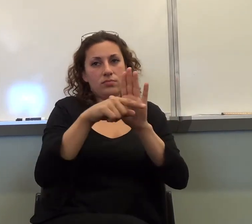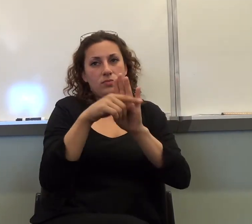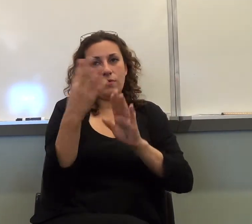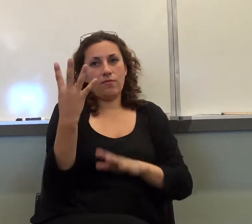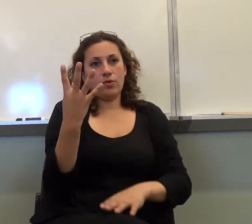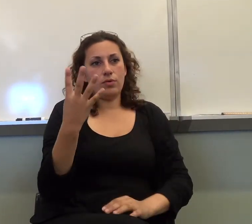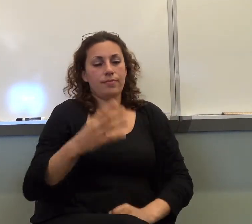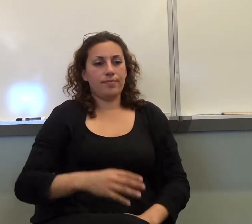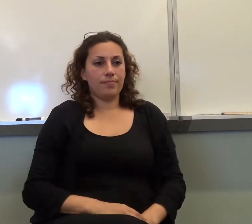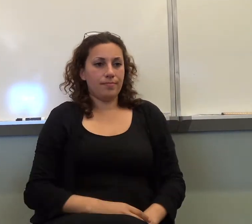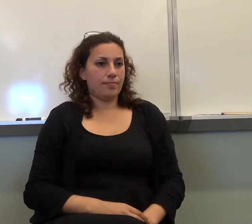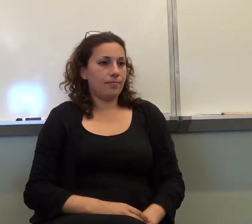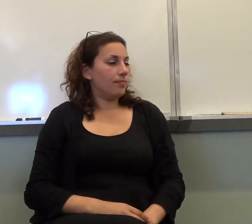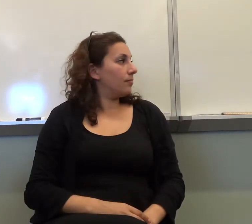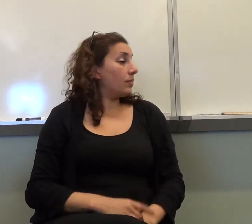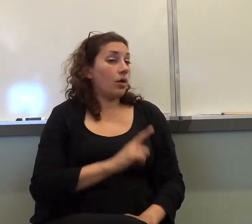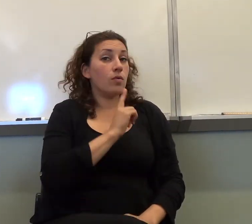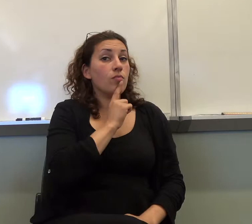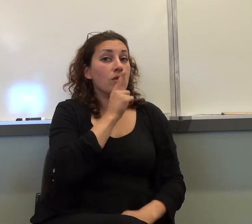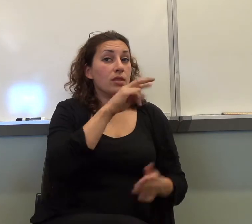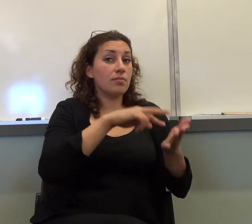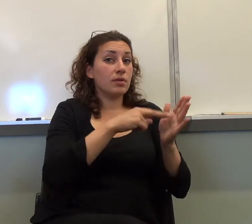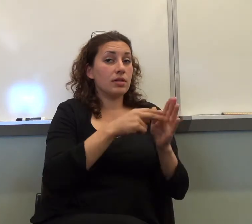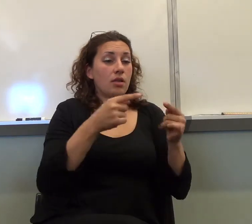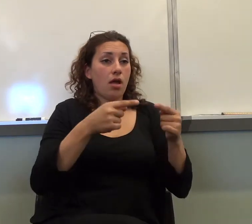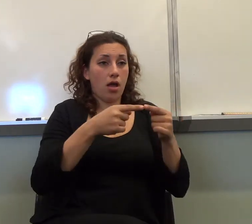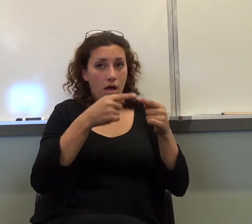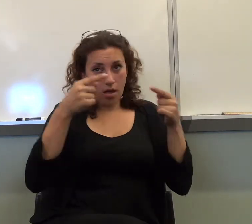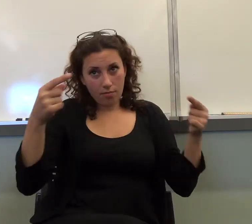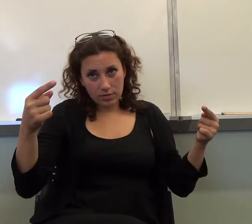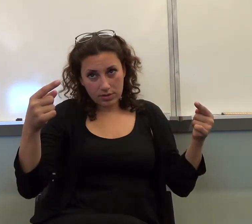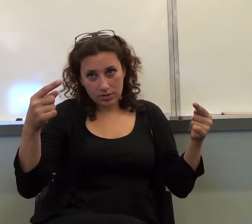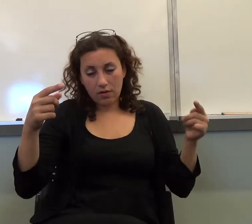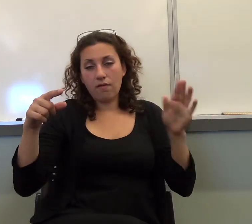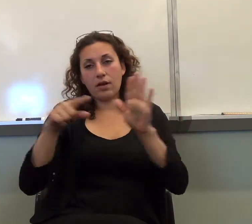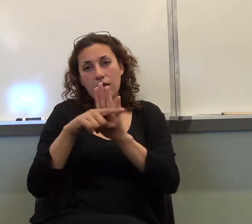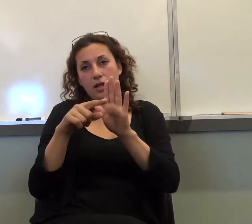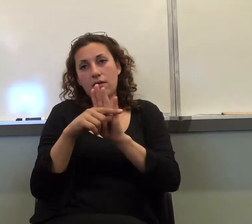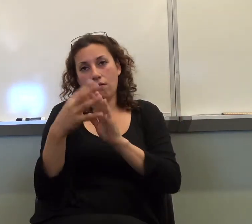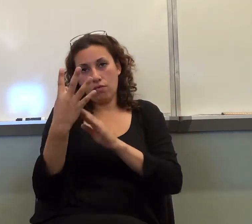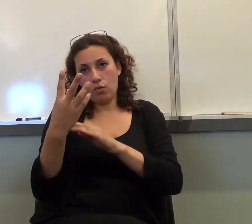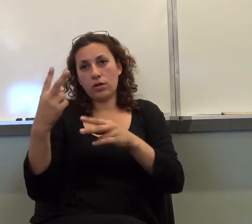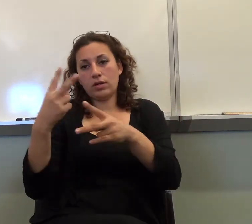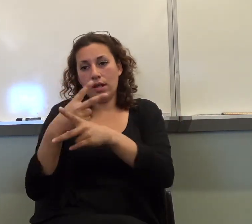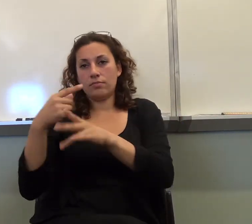So this really means the opposite of a -4 times a -4.